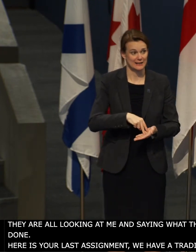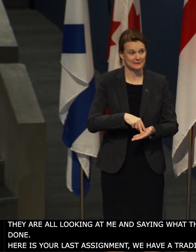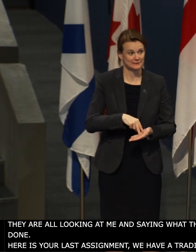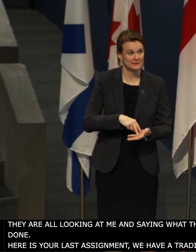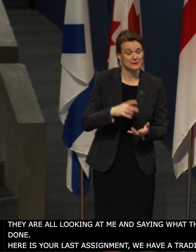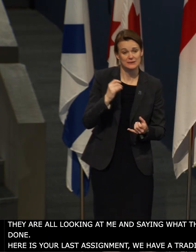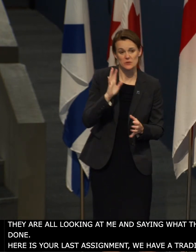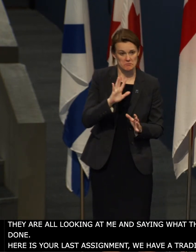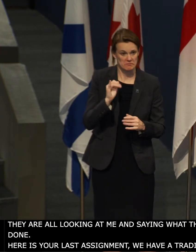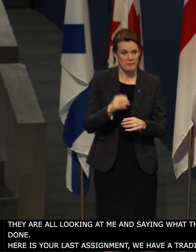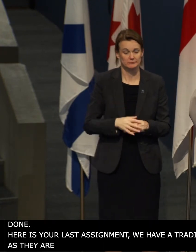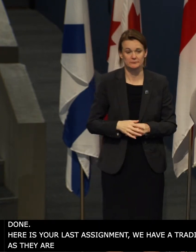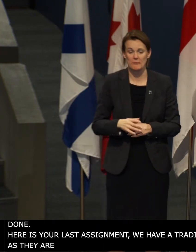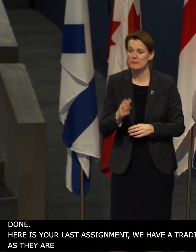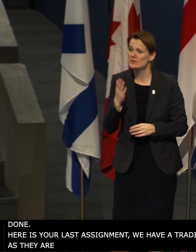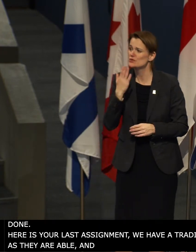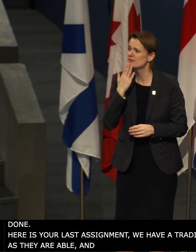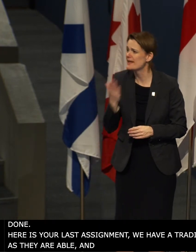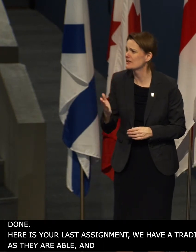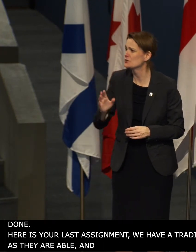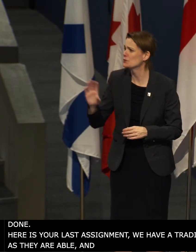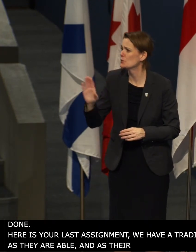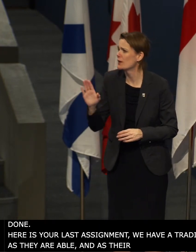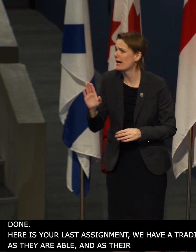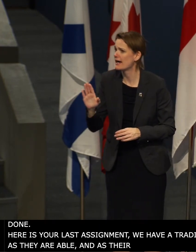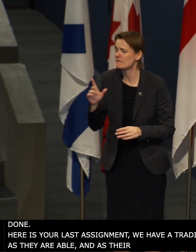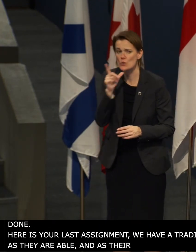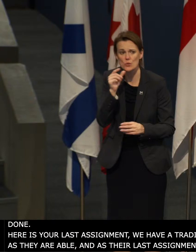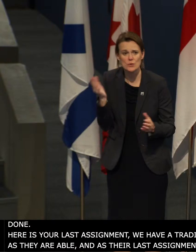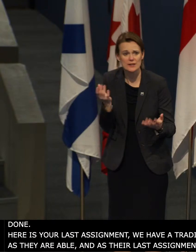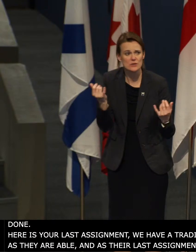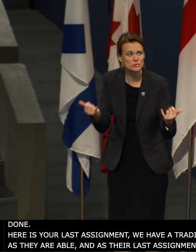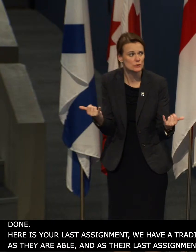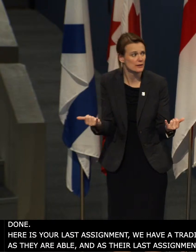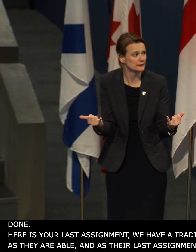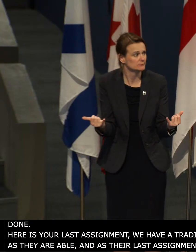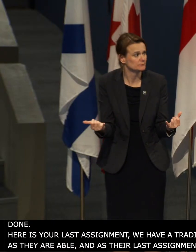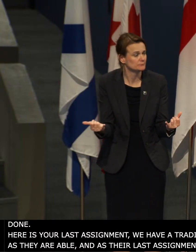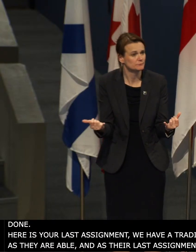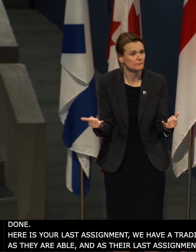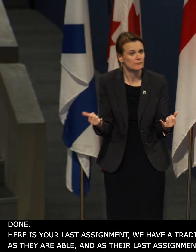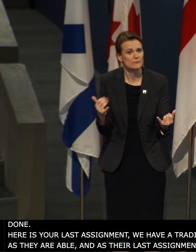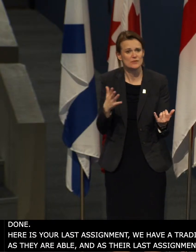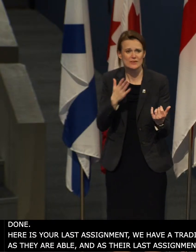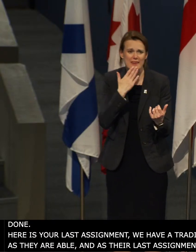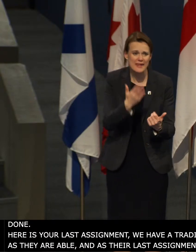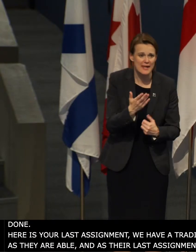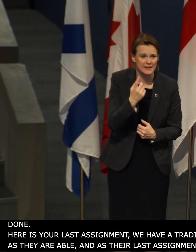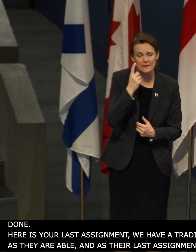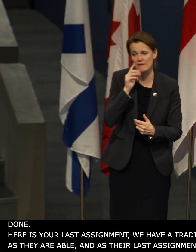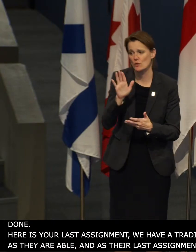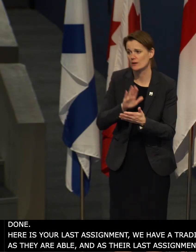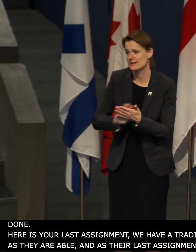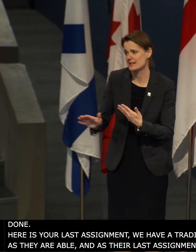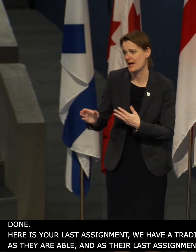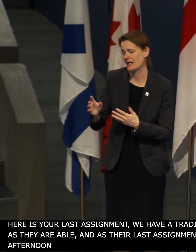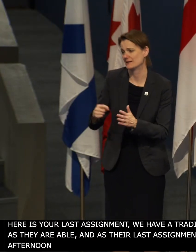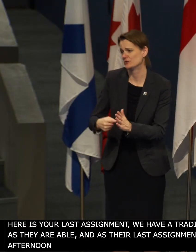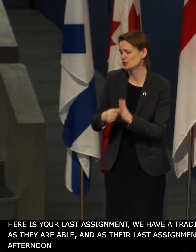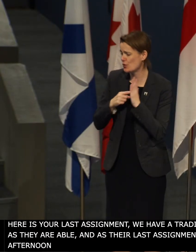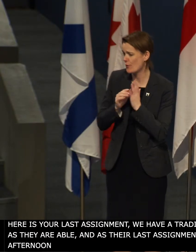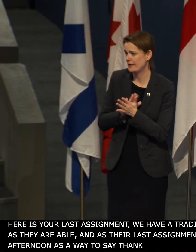last assignment, give a wave of gratitude to somebody joining us this afternoon as a way to say thank you for your